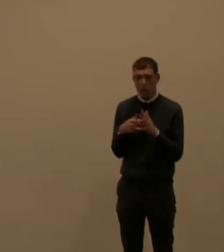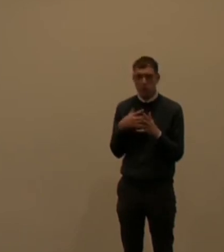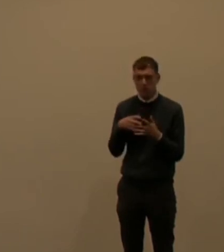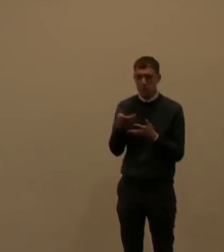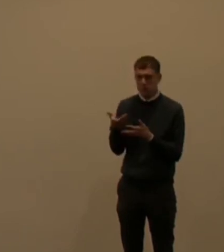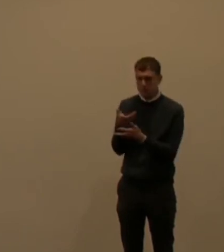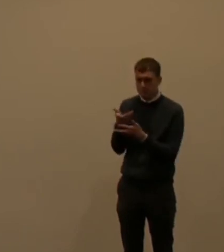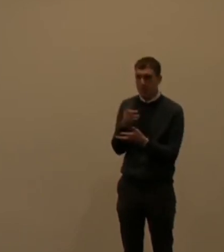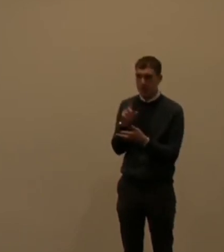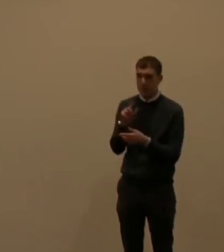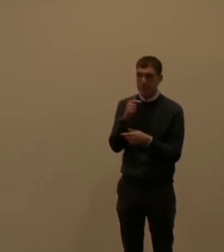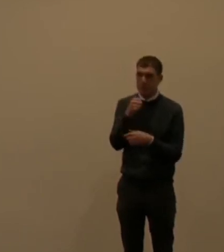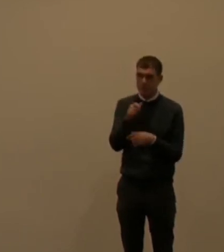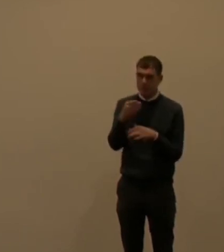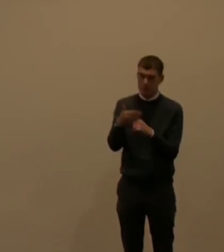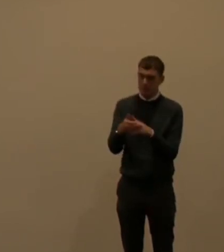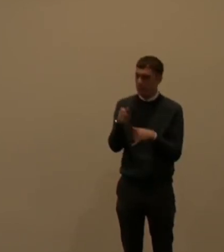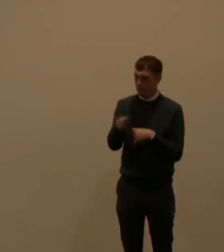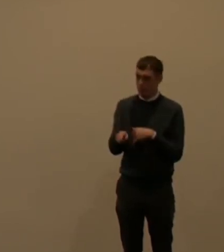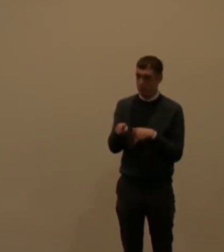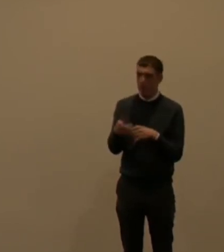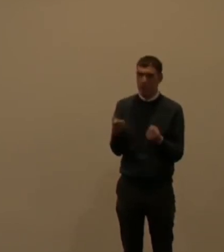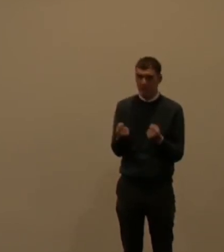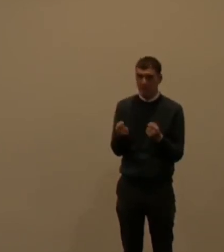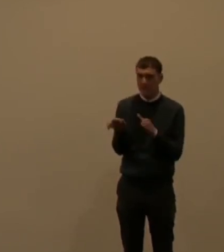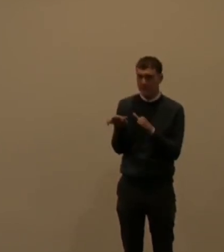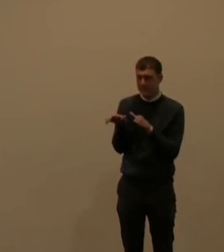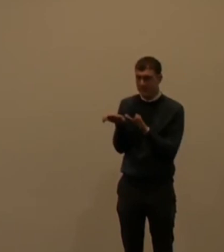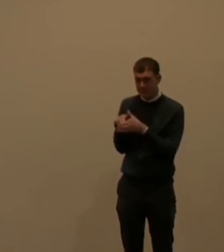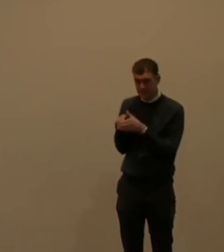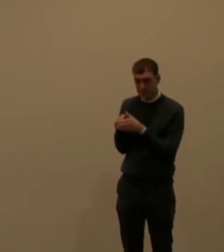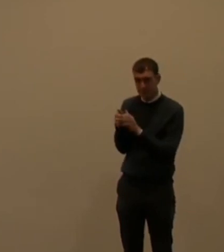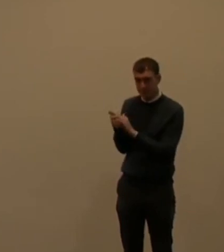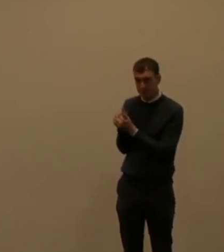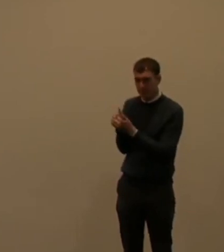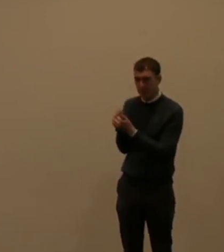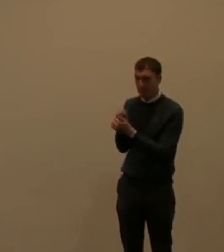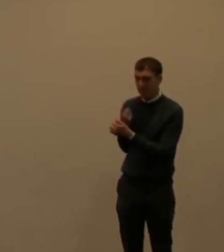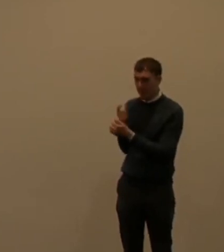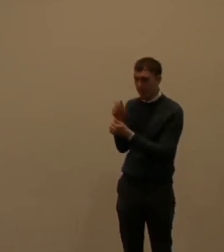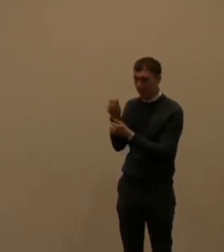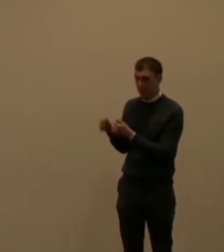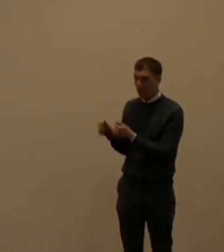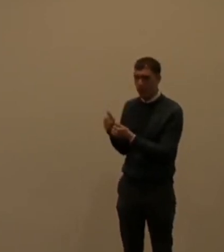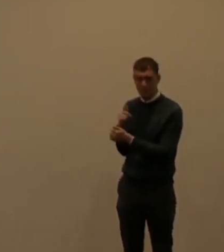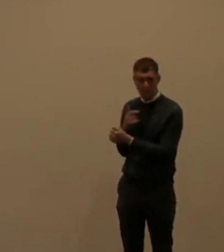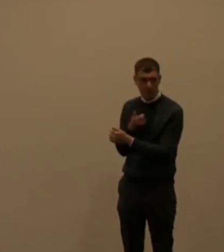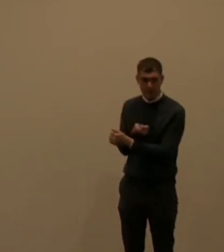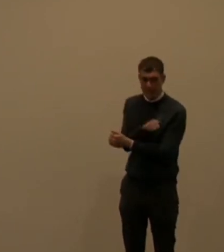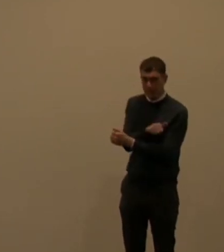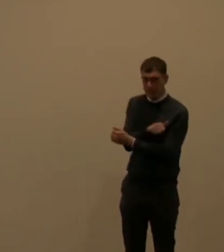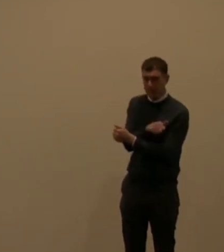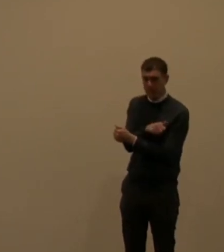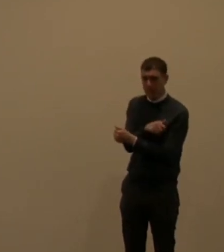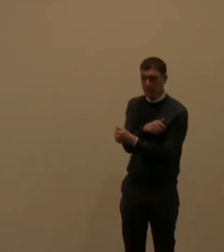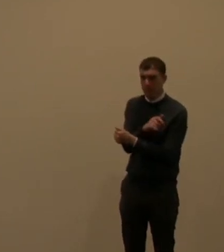you are the people that you go to. That you don't have a team member that decides, I can't work with that, I'm going to go to another person, and then